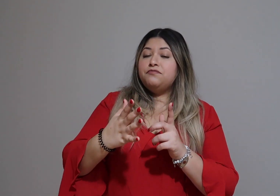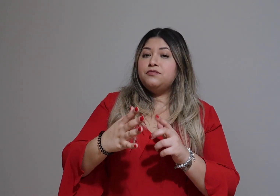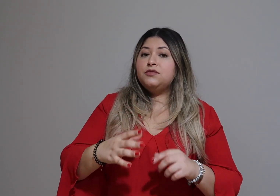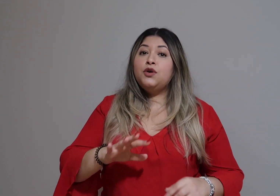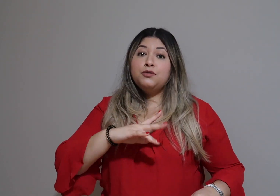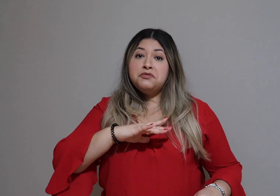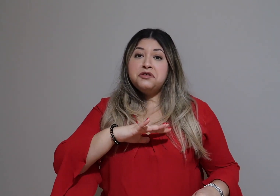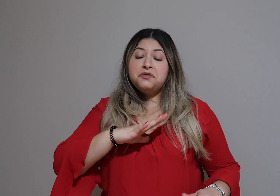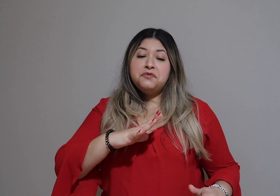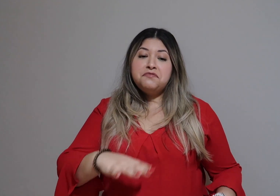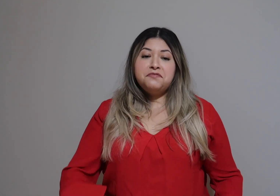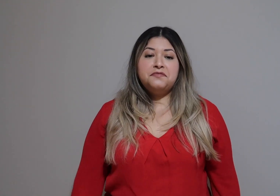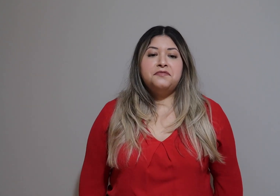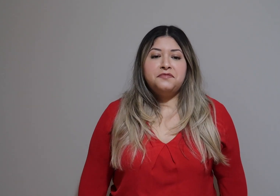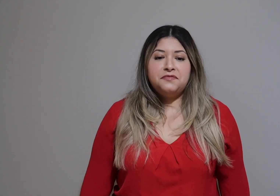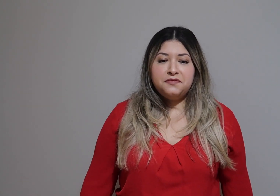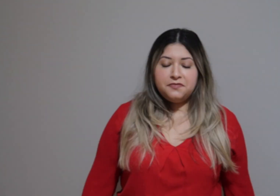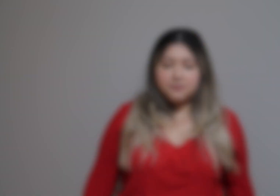bit different in hearing culture.